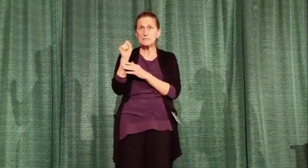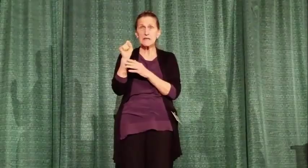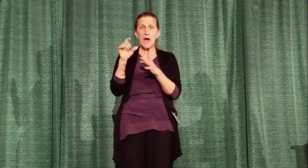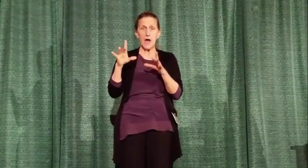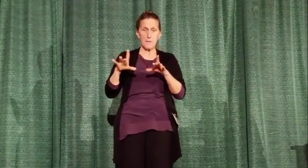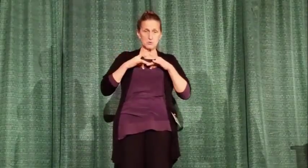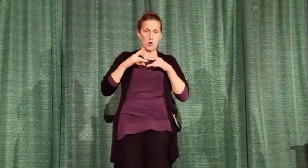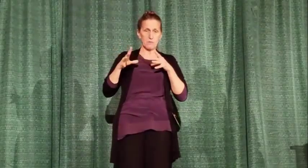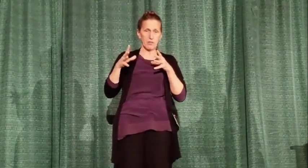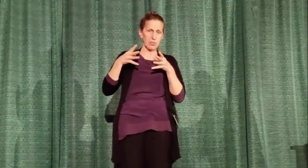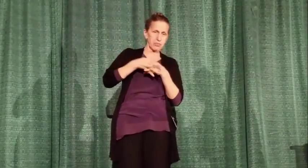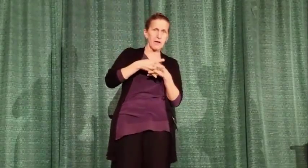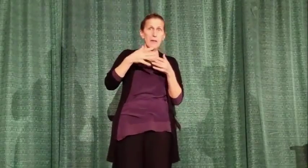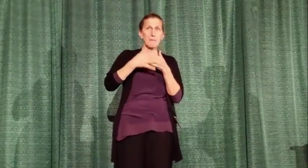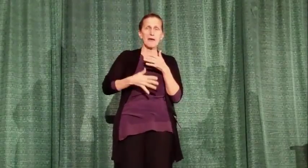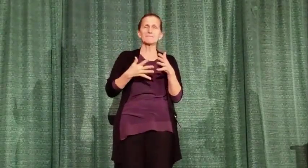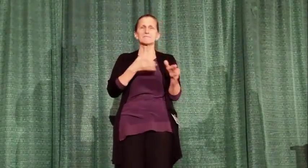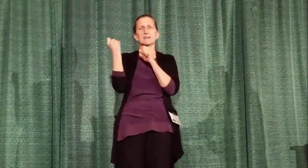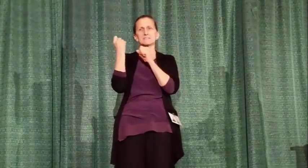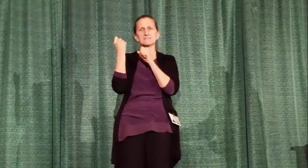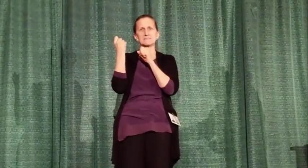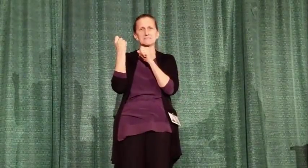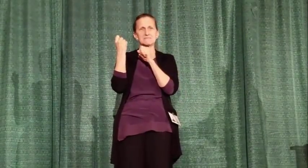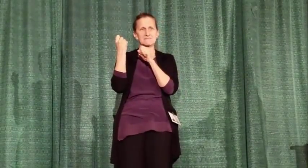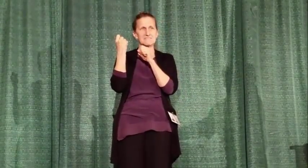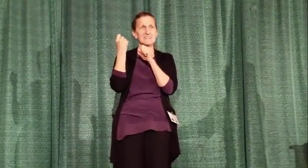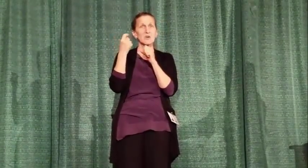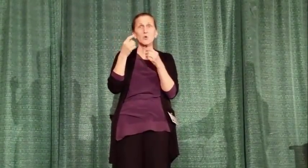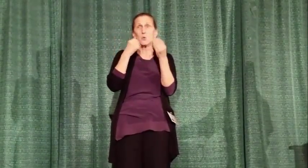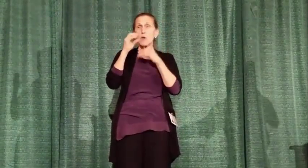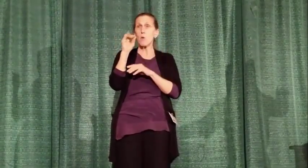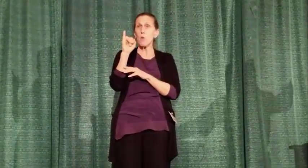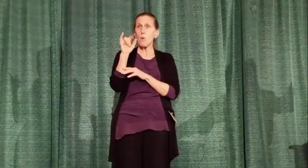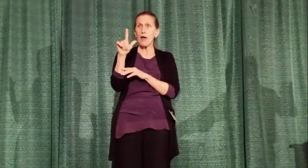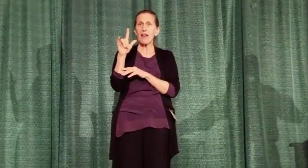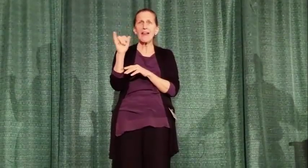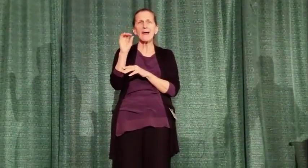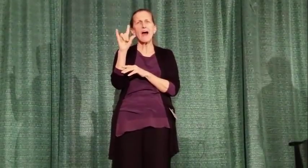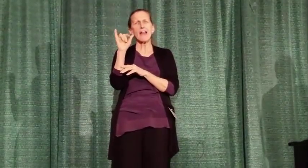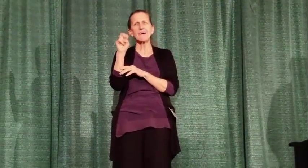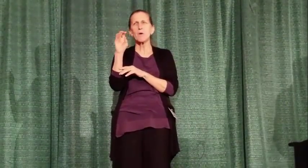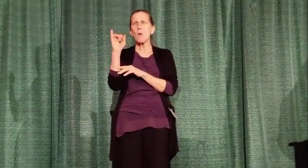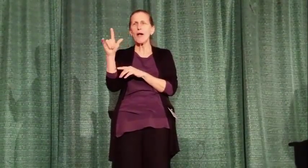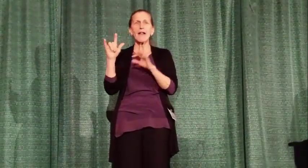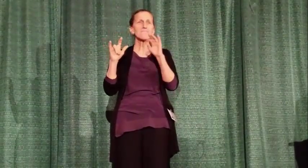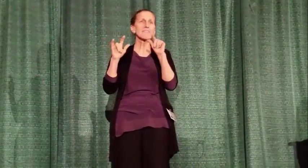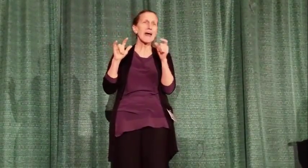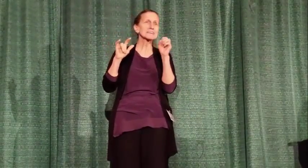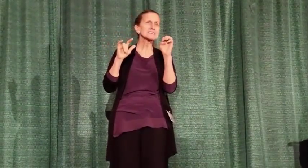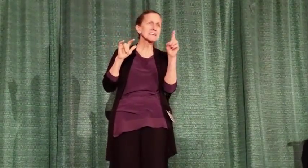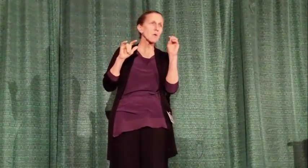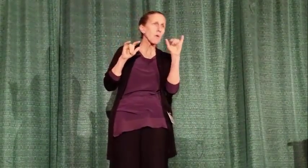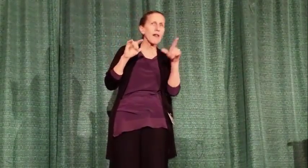absorbed into the bloodstream very rapidly. Right? When you eat oil, like the olive oil, the flaxseed oil, the coconut